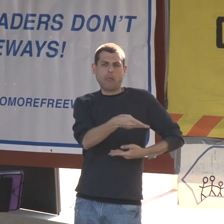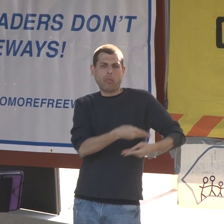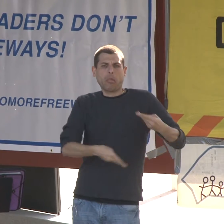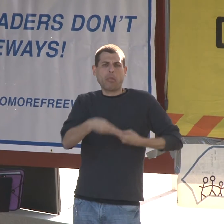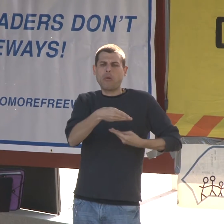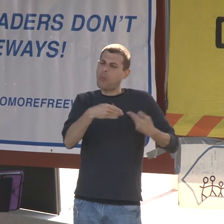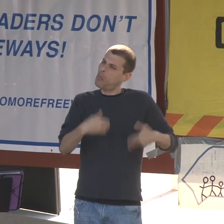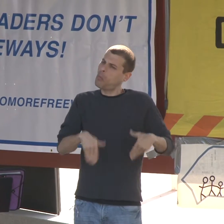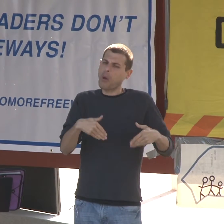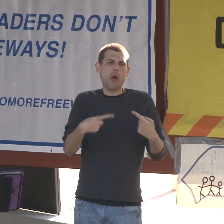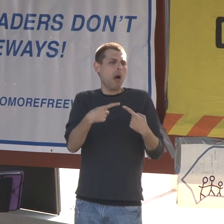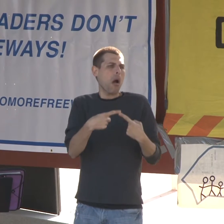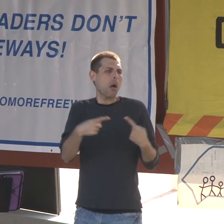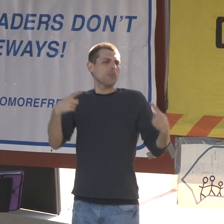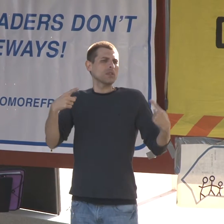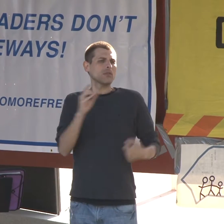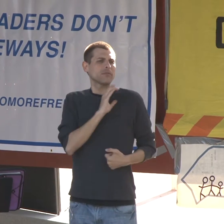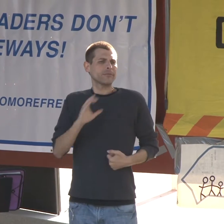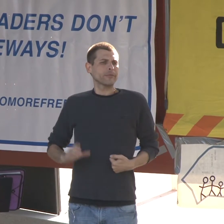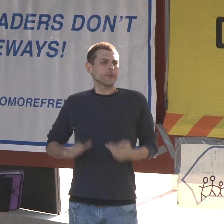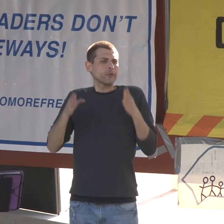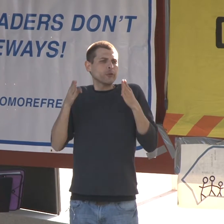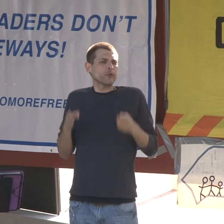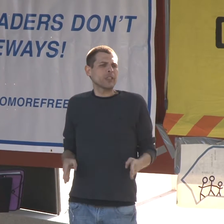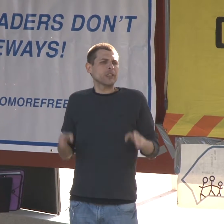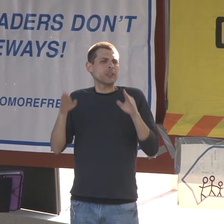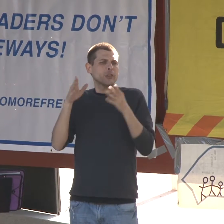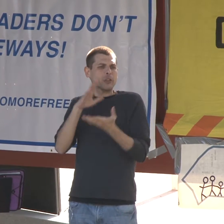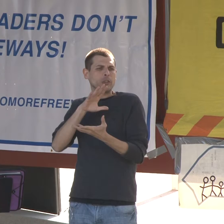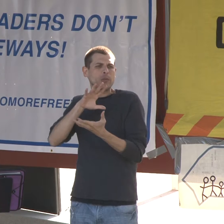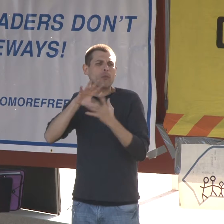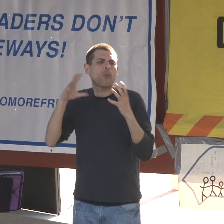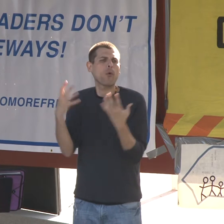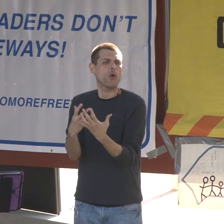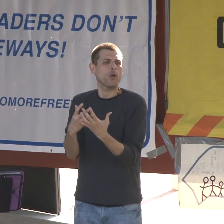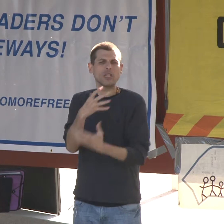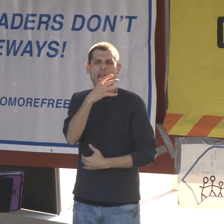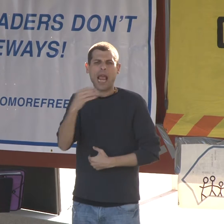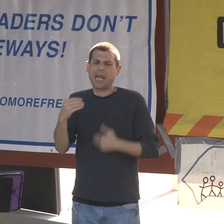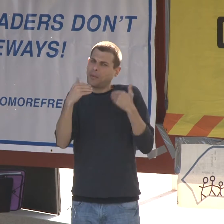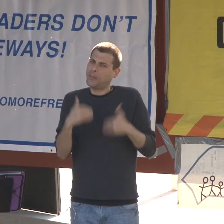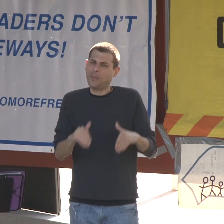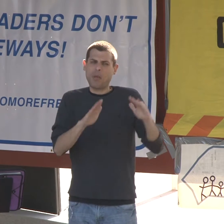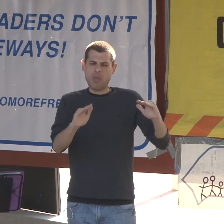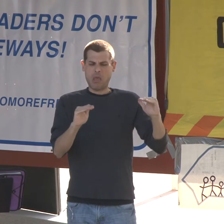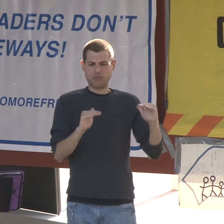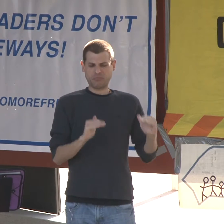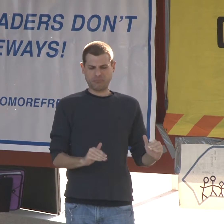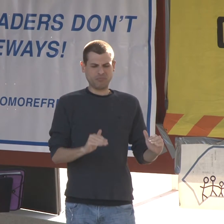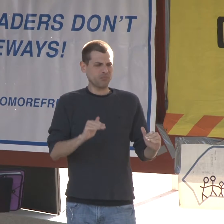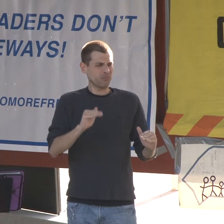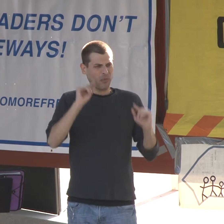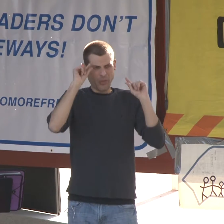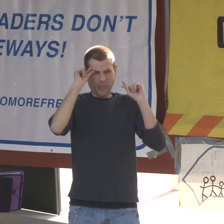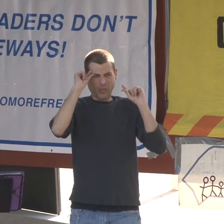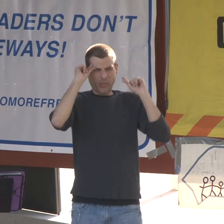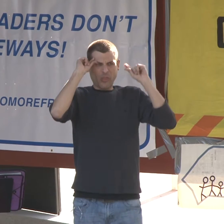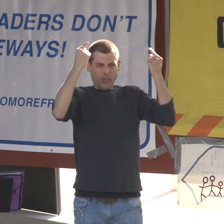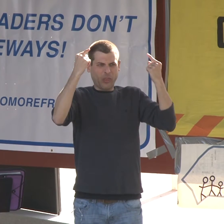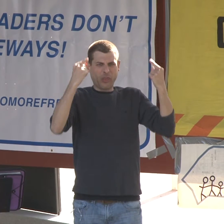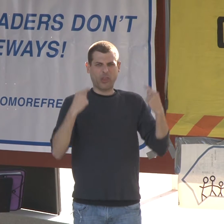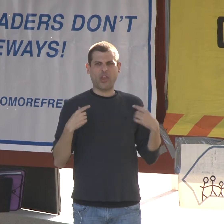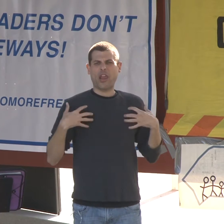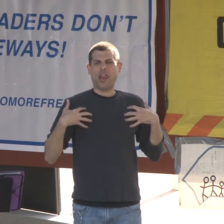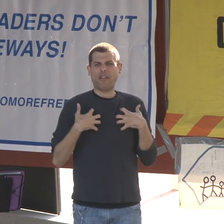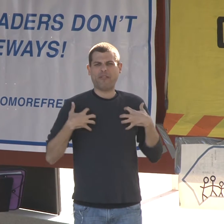values of a good Christian capitalist society and contributes to the savage Indian's state of